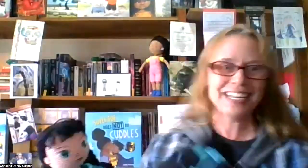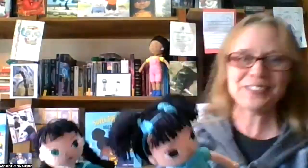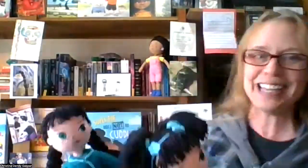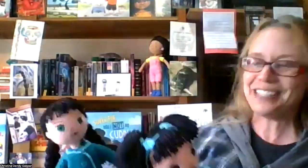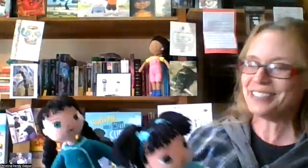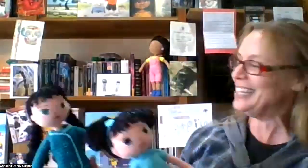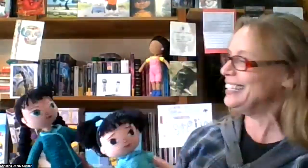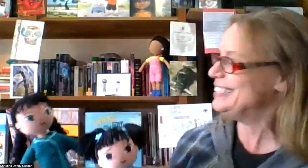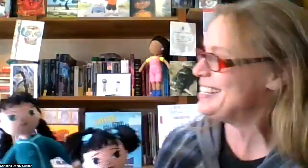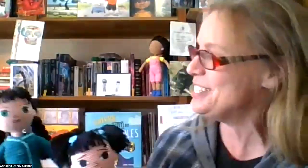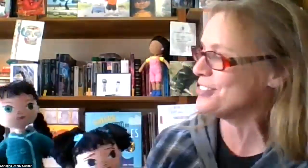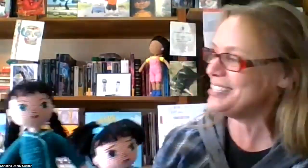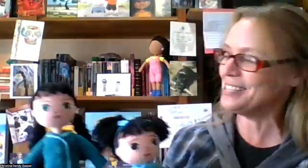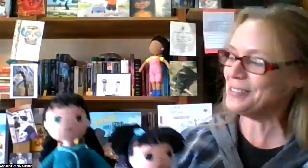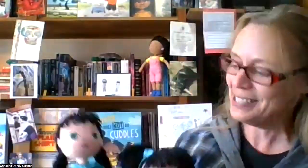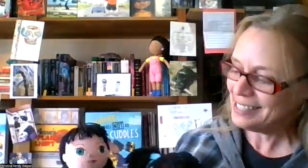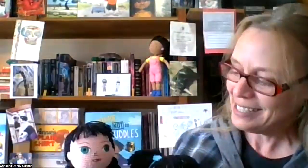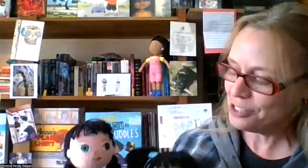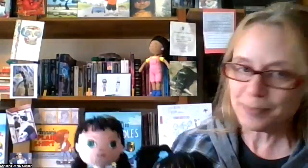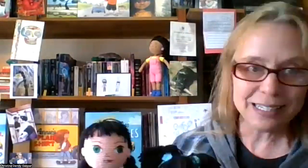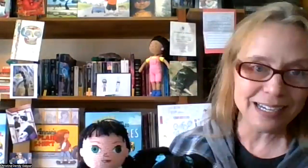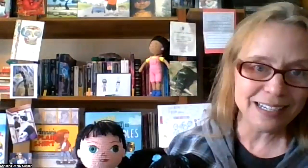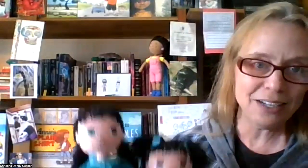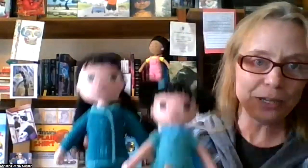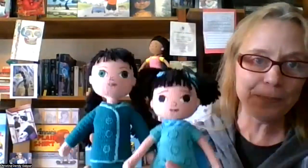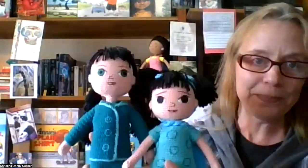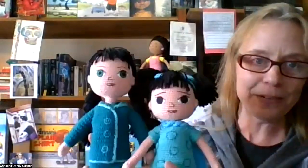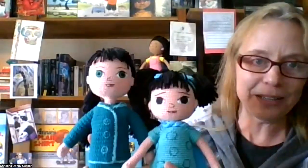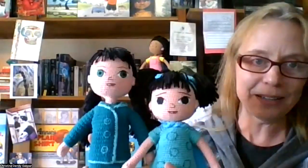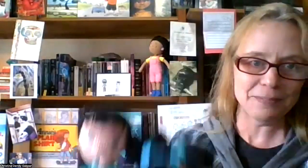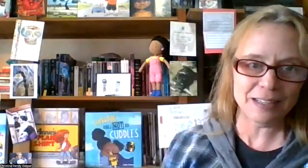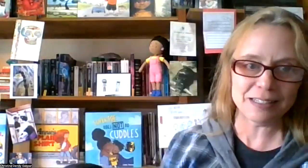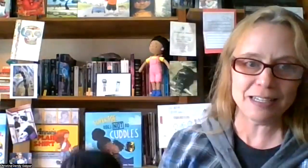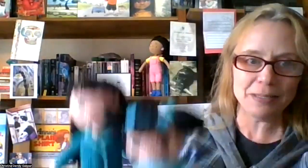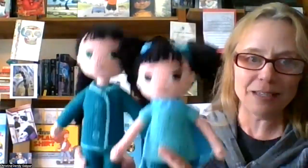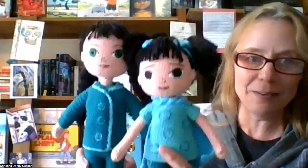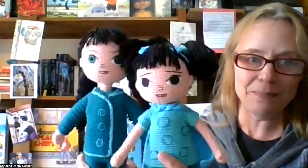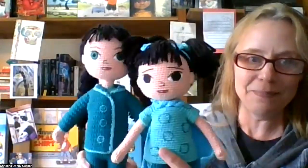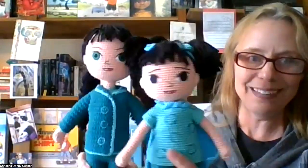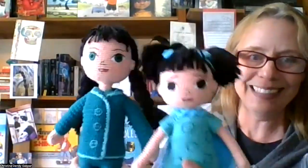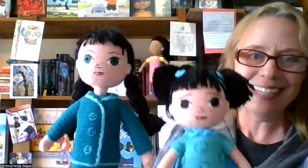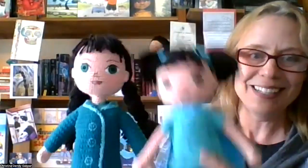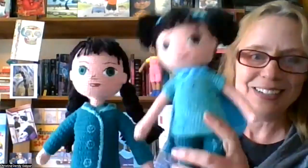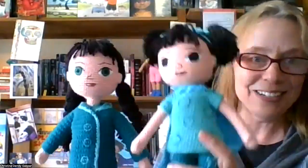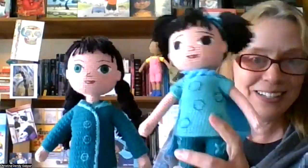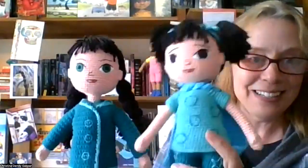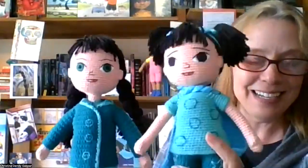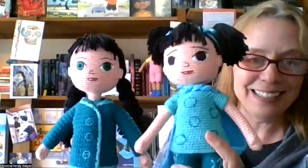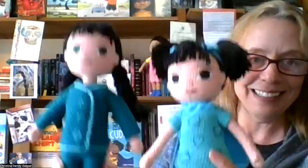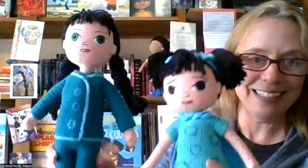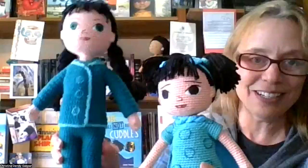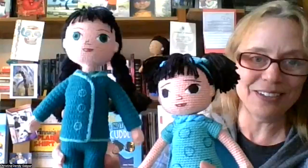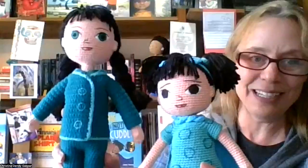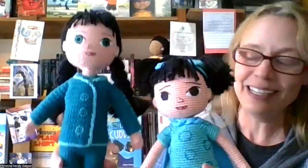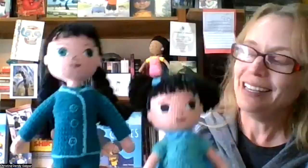That's the other thing I do a lot, history. So here's Miss Dinah and Chloe. Oh, there we go. we can sneak and peek. Oh, so here's